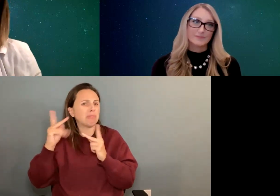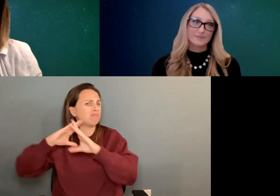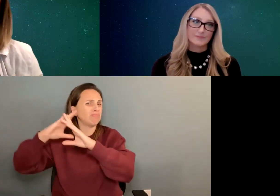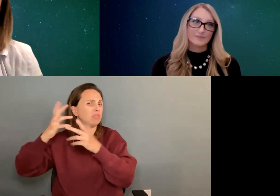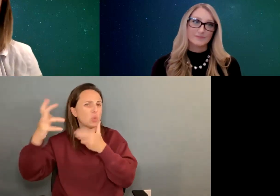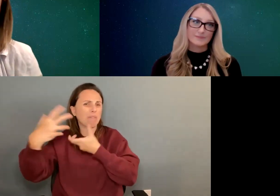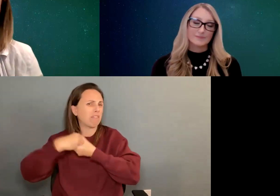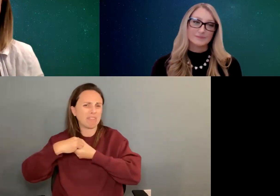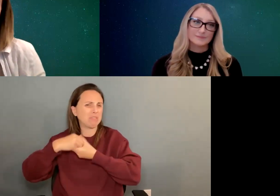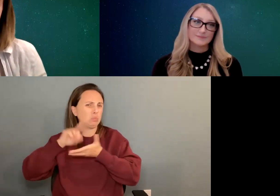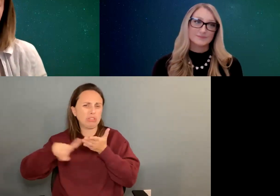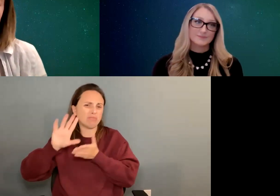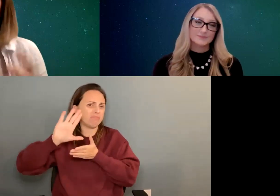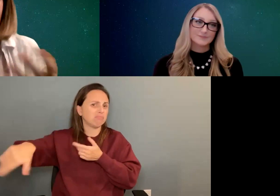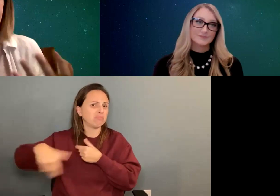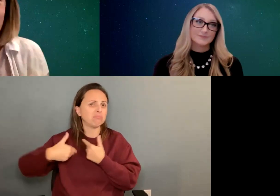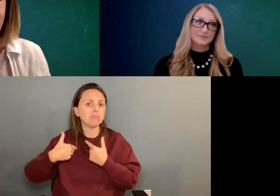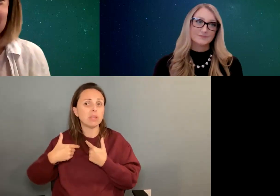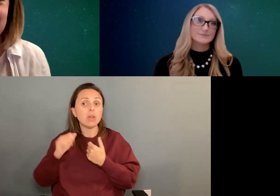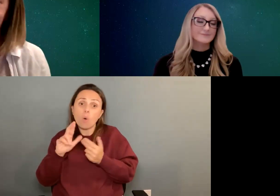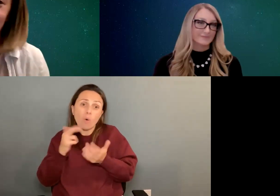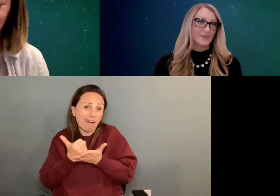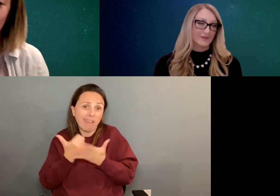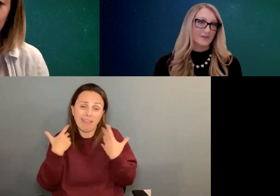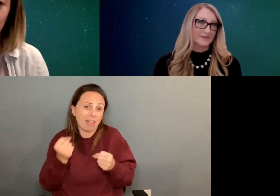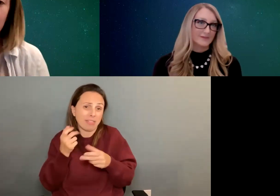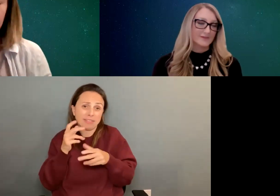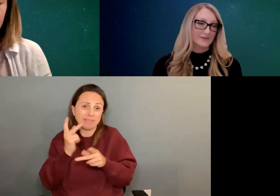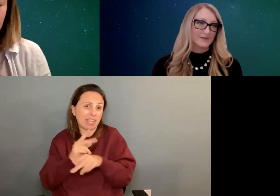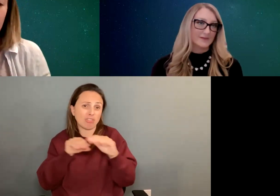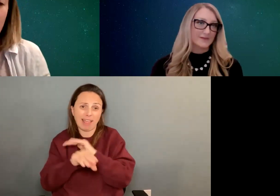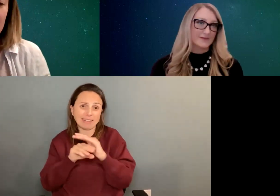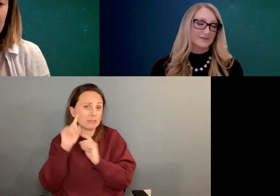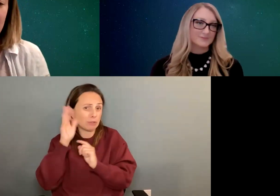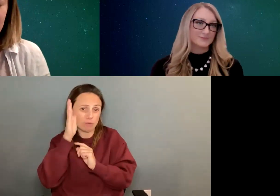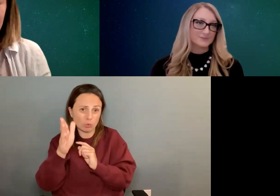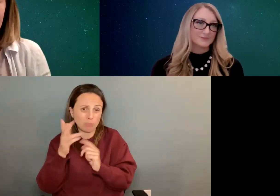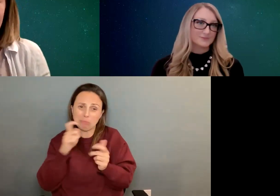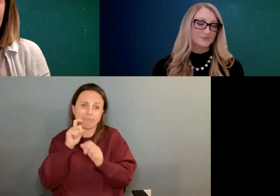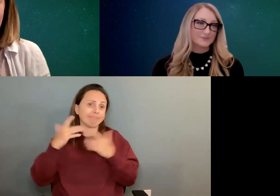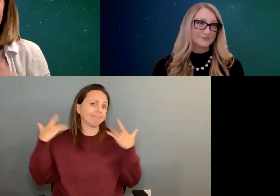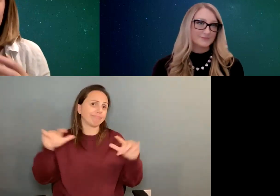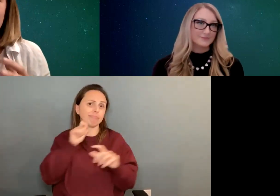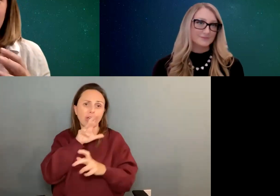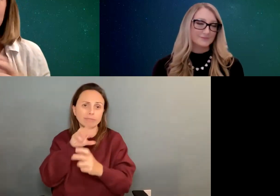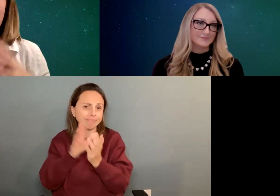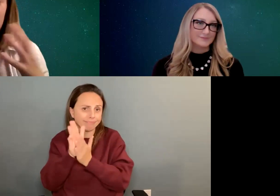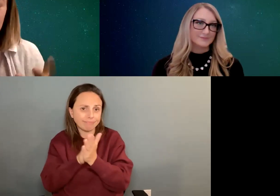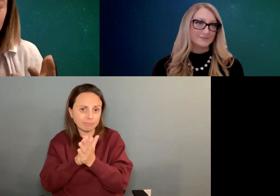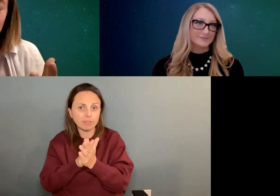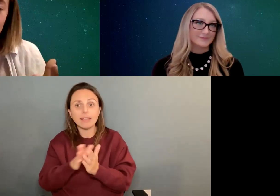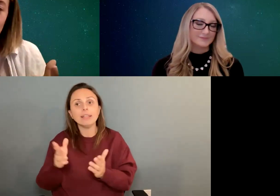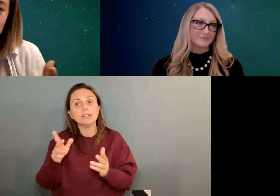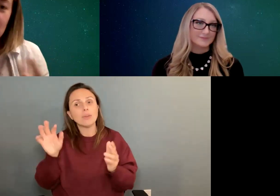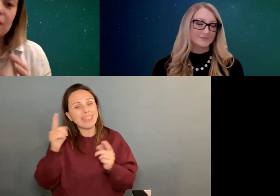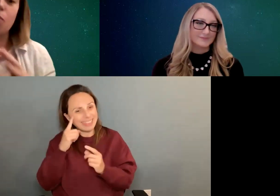to engage in research or healthcare access in the future. So I think having a